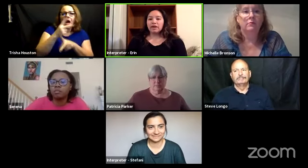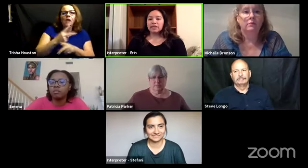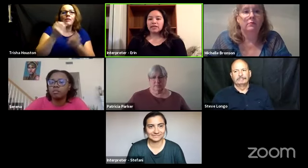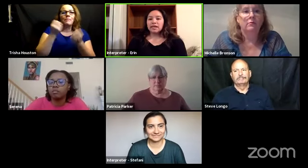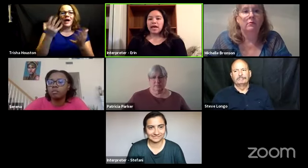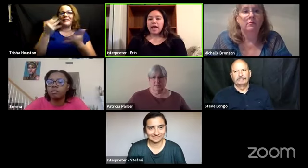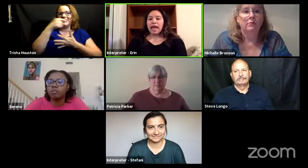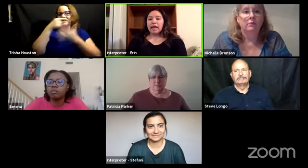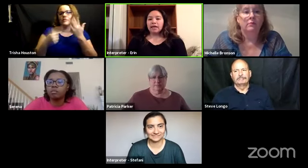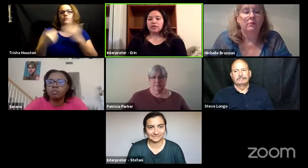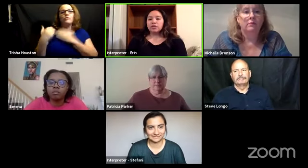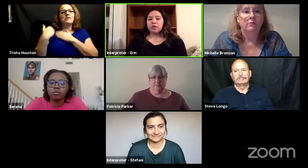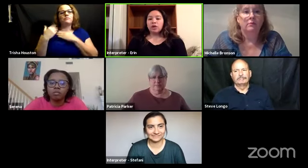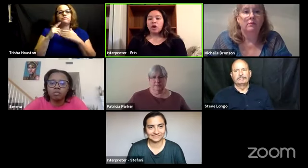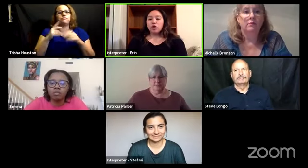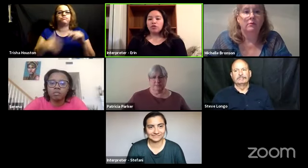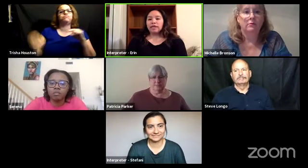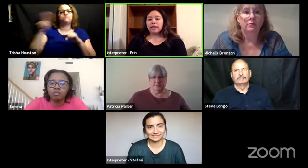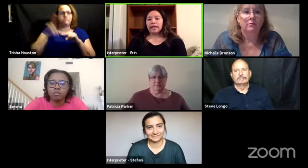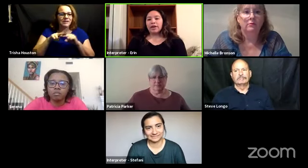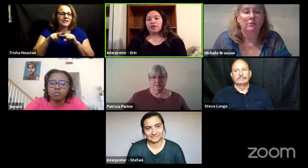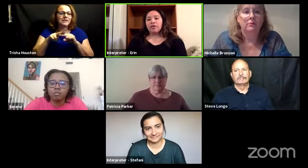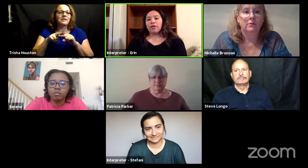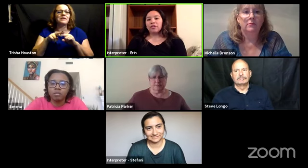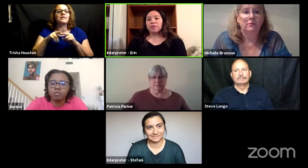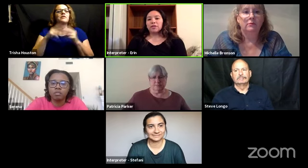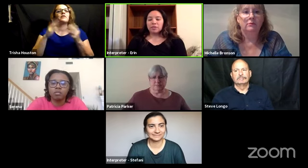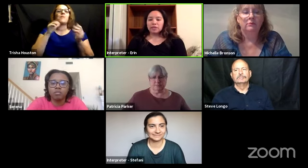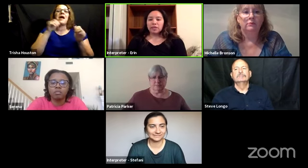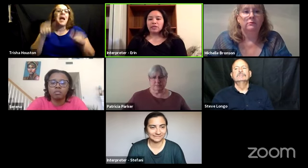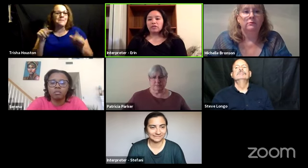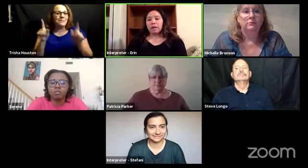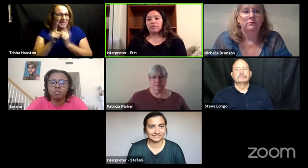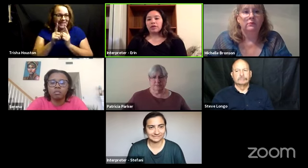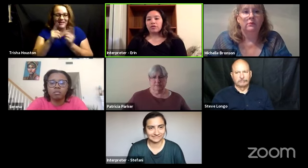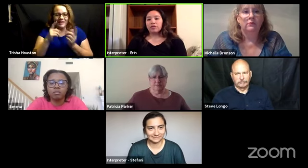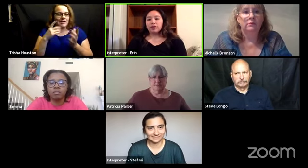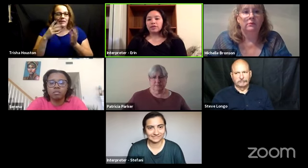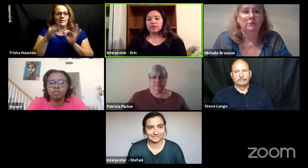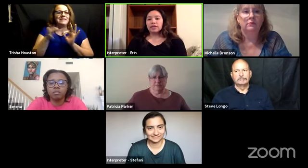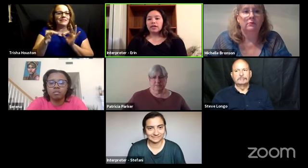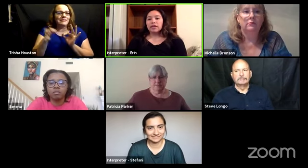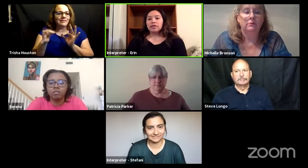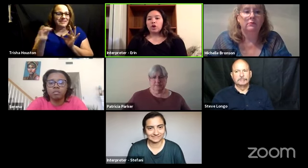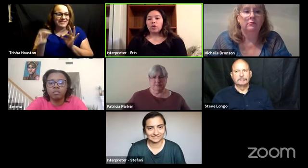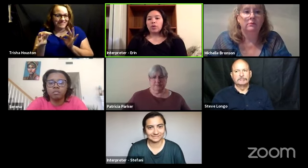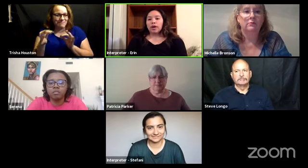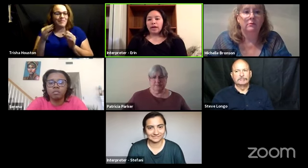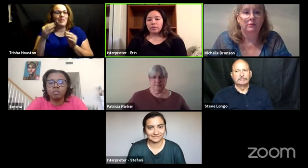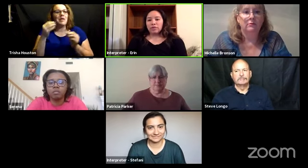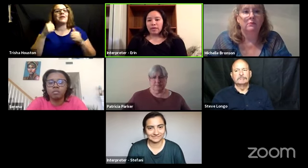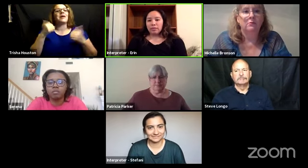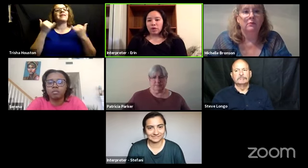us. And we were home taking care of other responsibilities on top of our careers. So we were not able to meet in